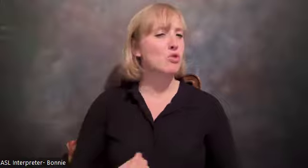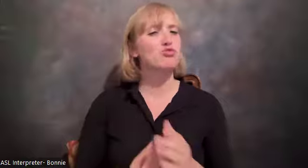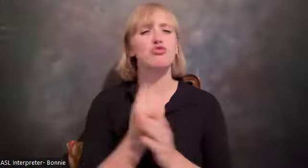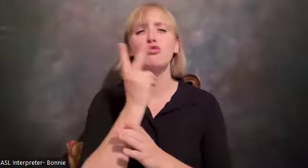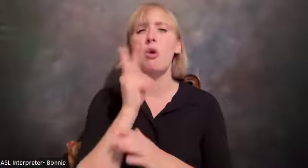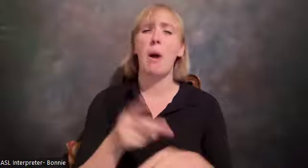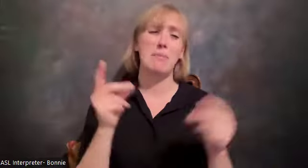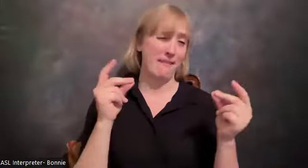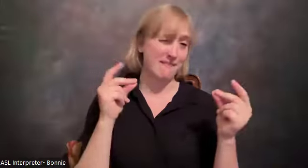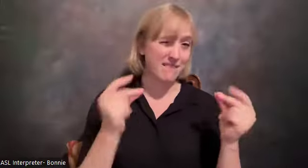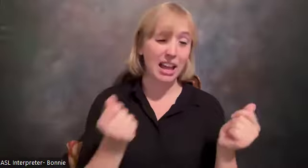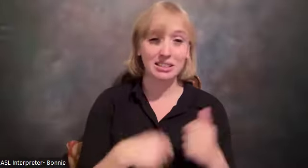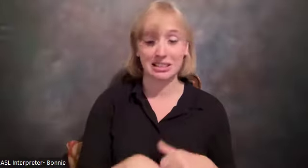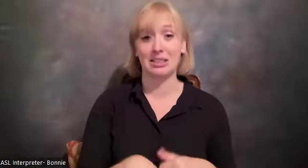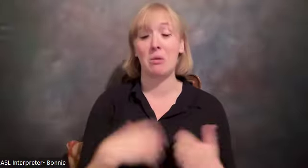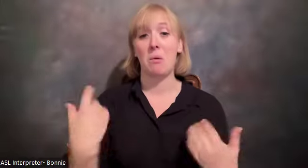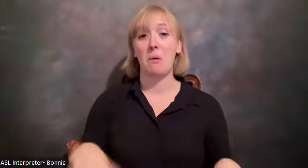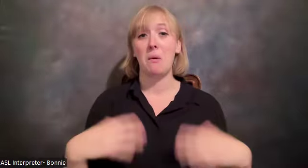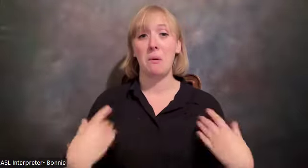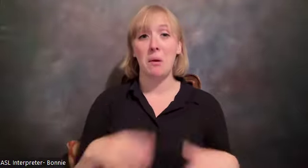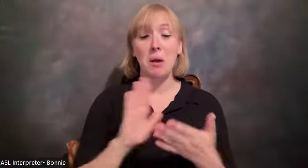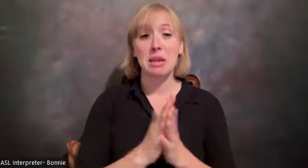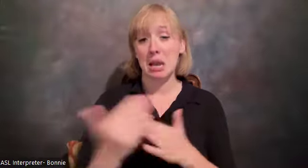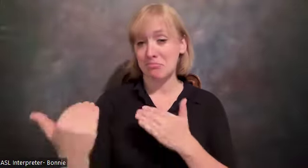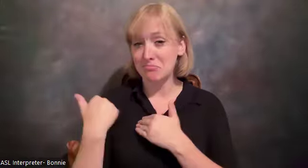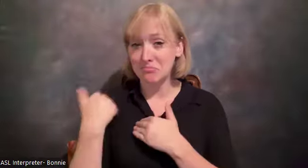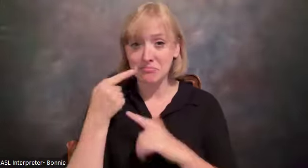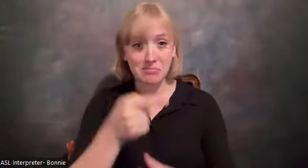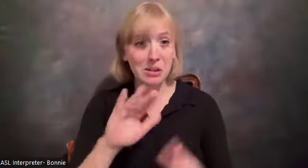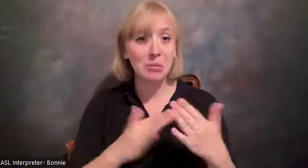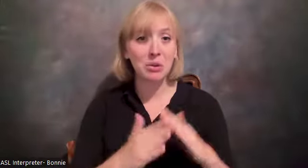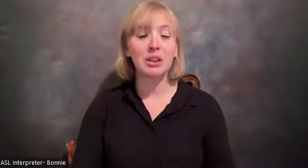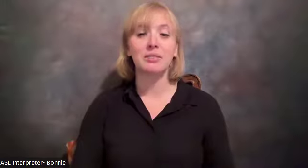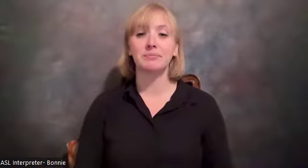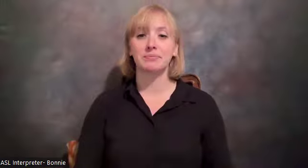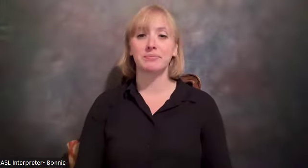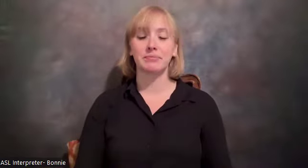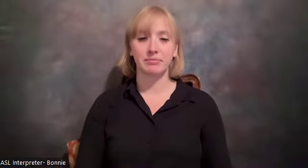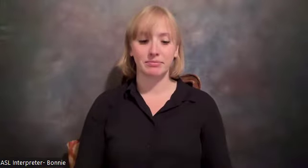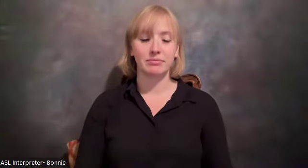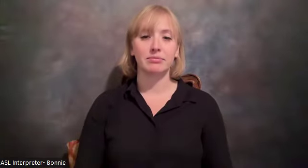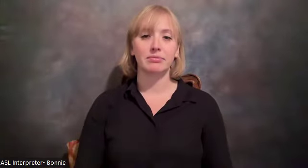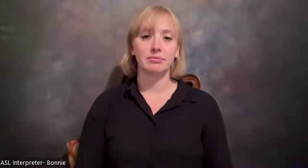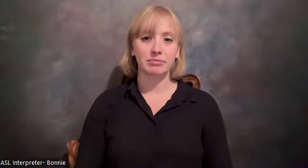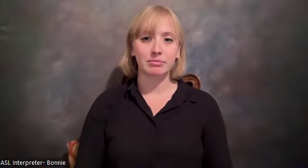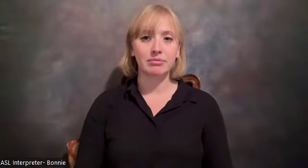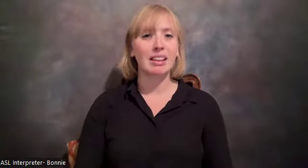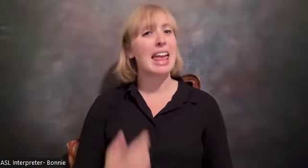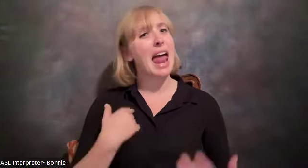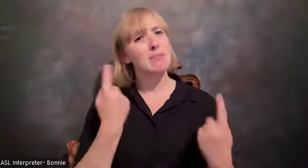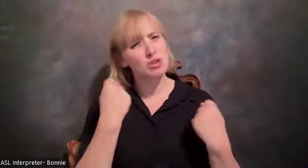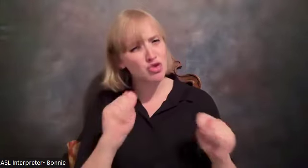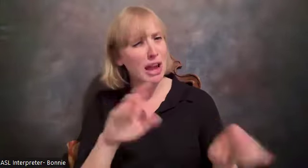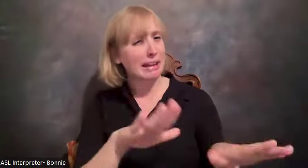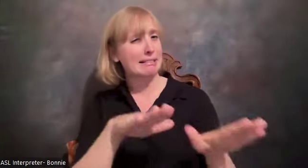mean, really, I was really going to grow up by becoming accountable to a community. And I've been meaning to leave Covina. It's